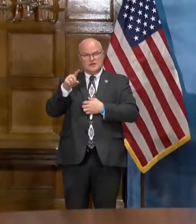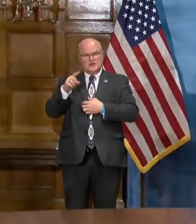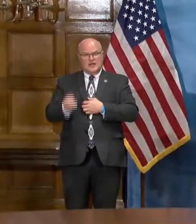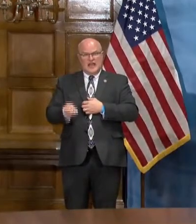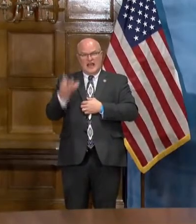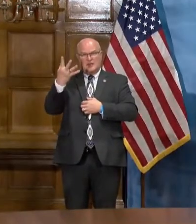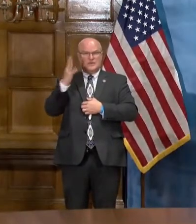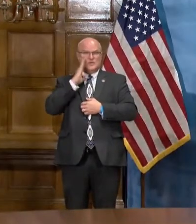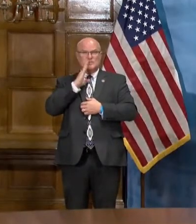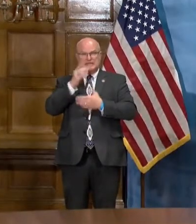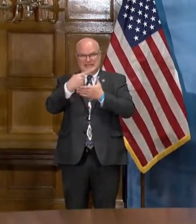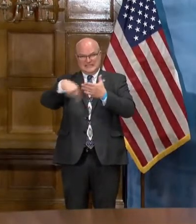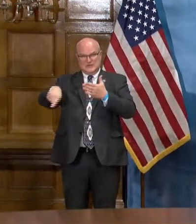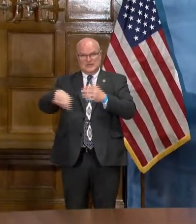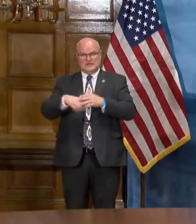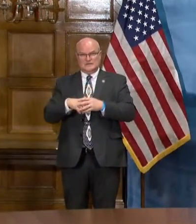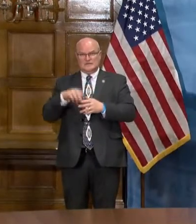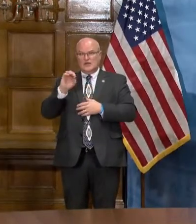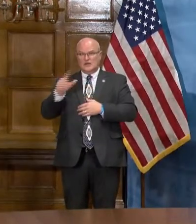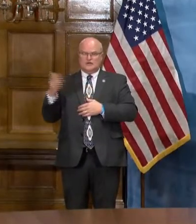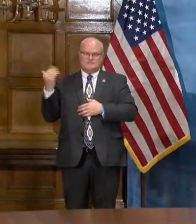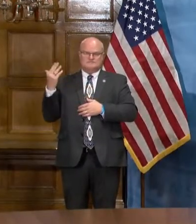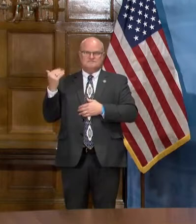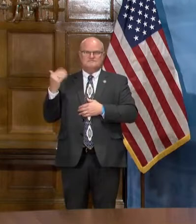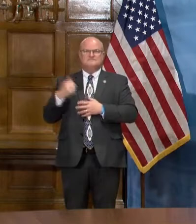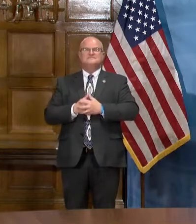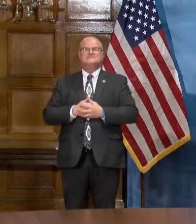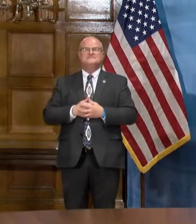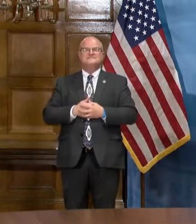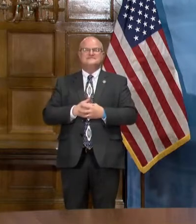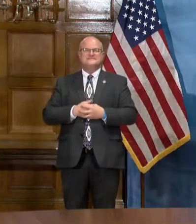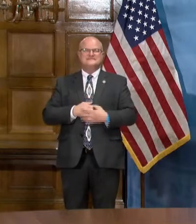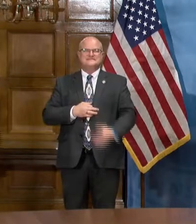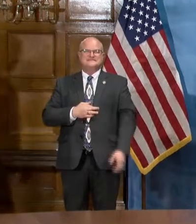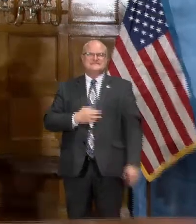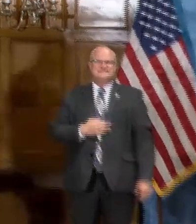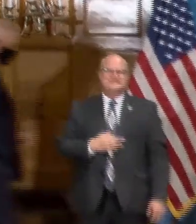be? Colonel, why don't you address that?